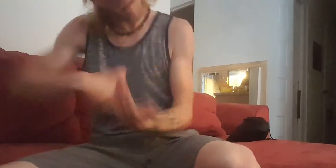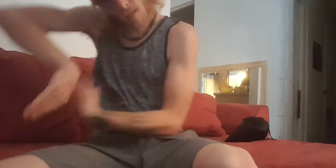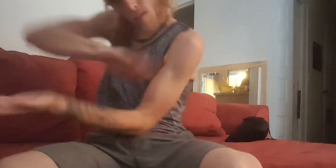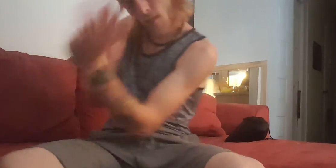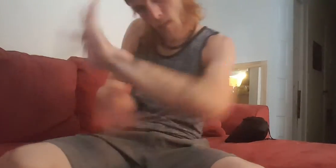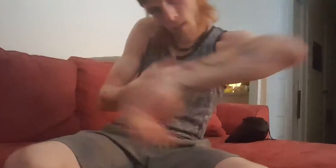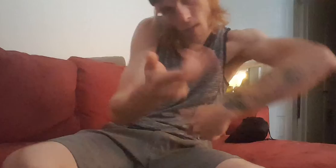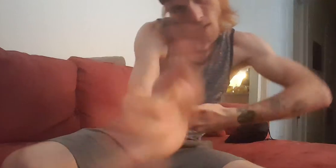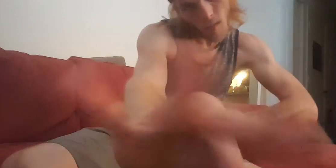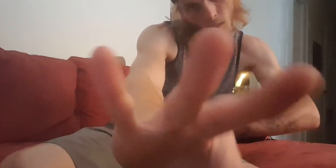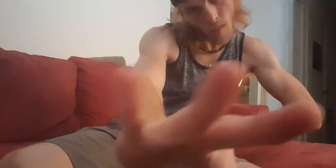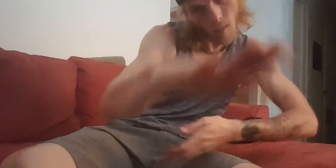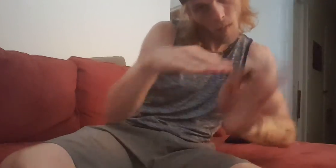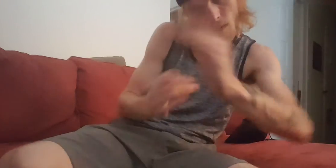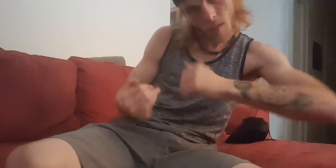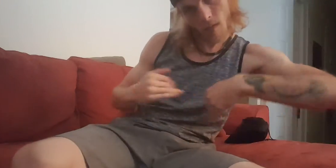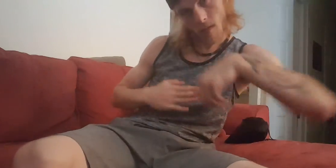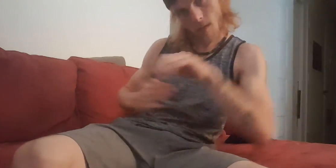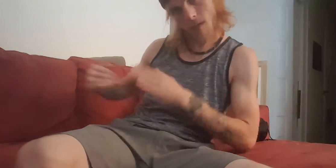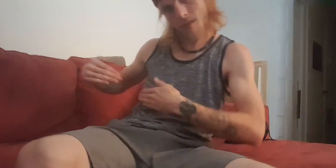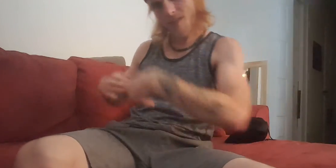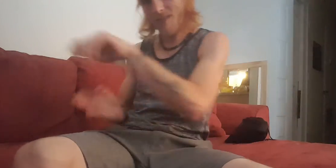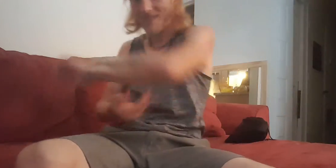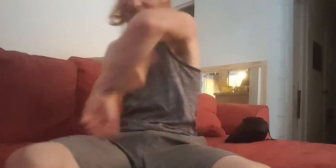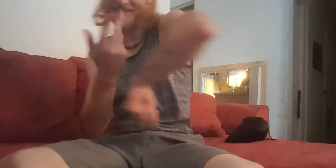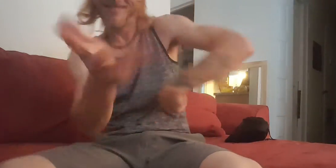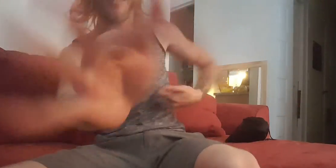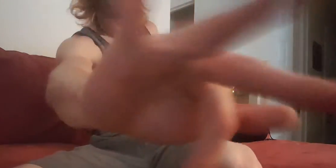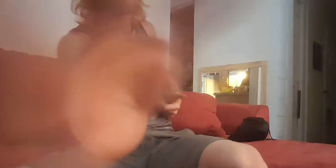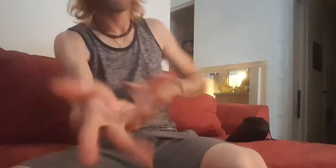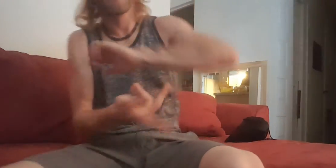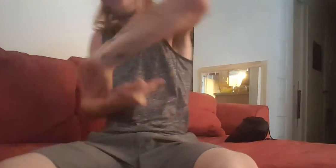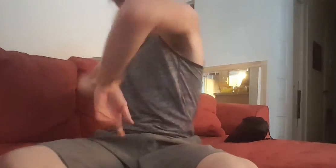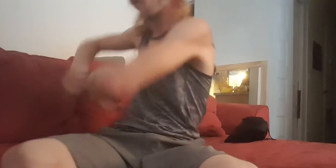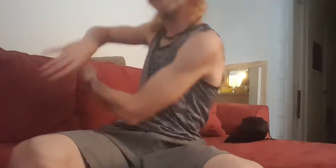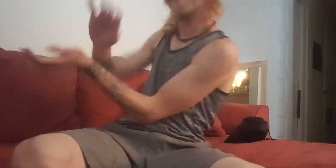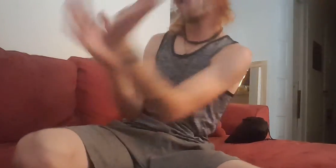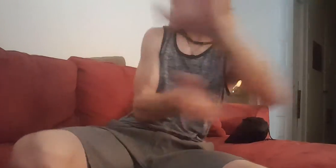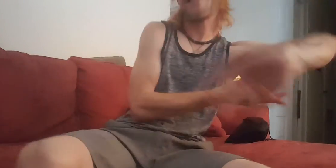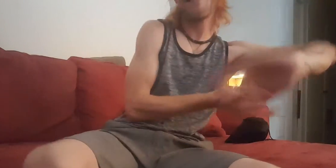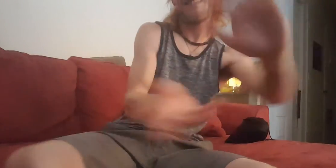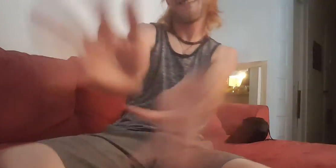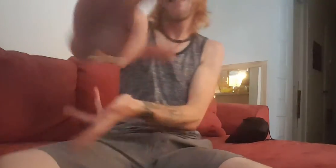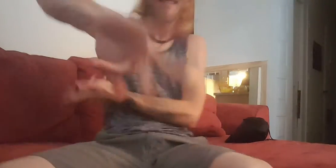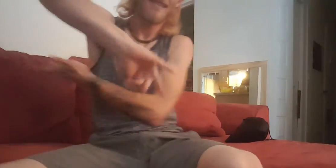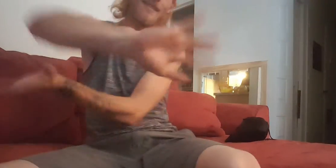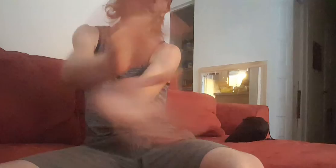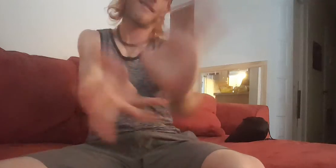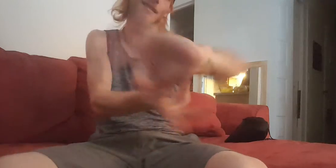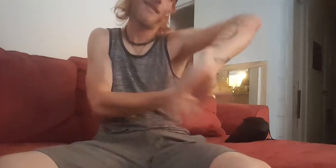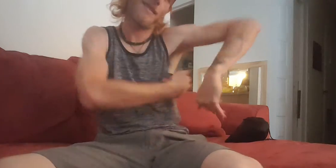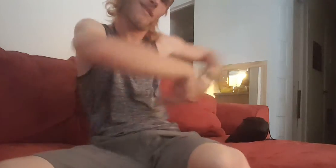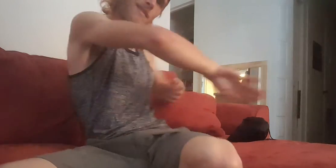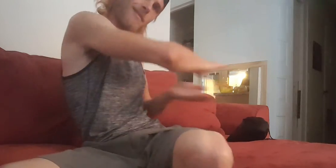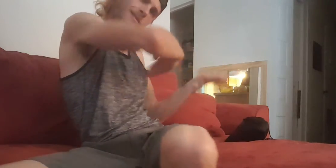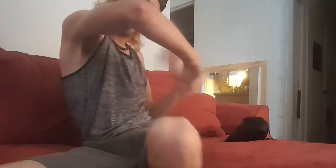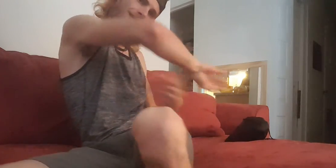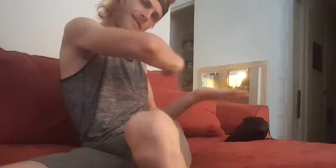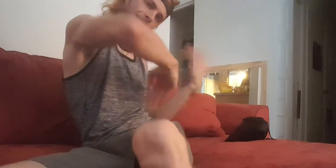and some liquid I'ma creep through the night and put a plug in the sticky And when the water grows and the dam starts to overflow I'm floating top of flood holding on